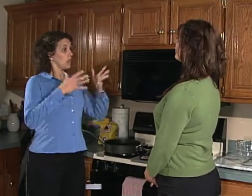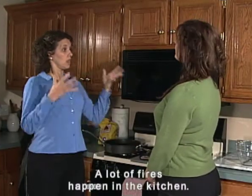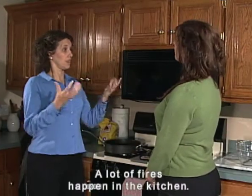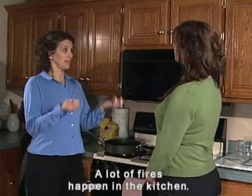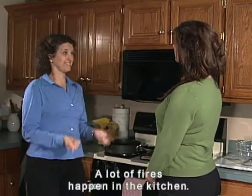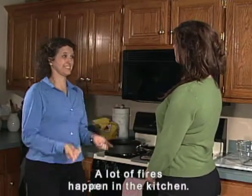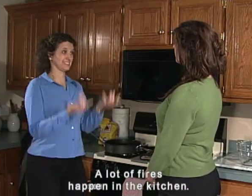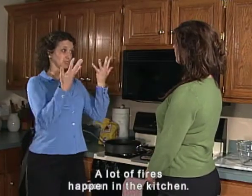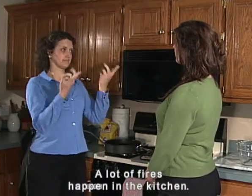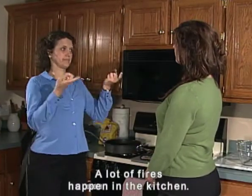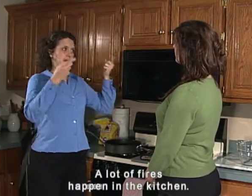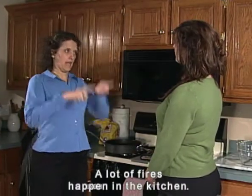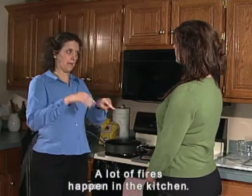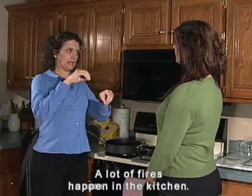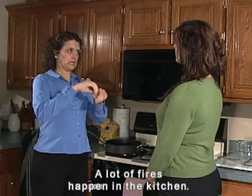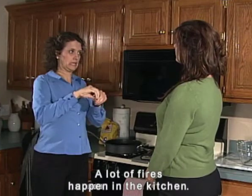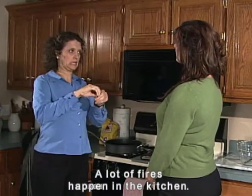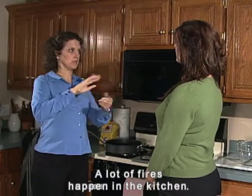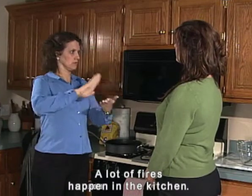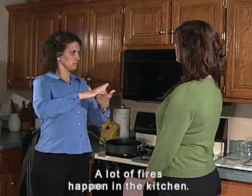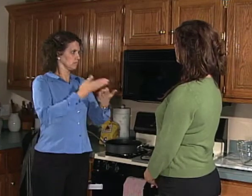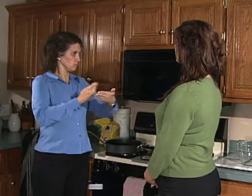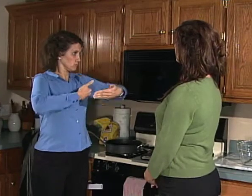A lot of fires happen in the kitchen.